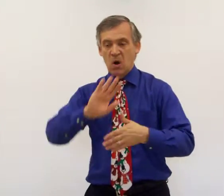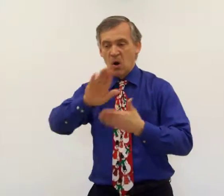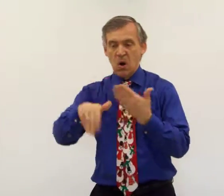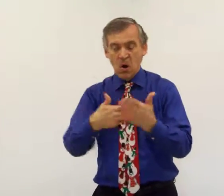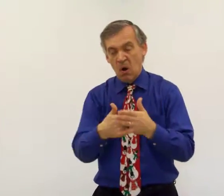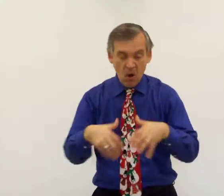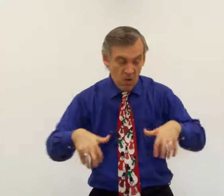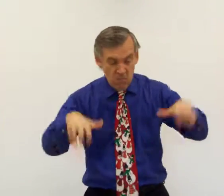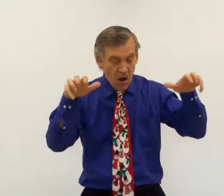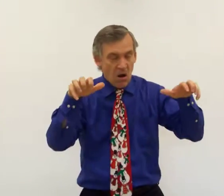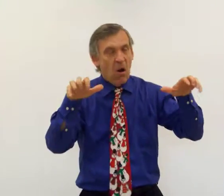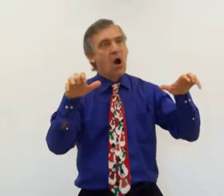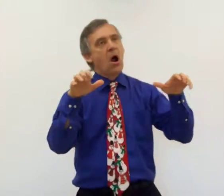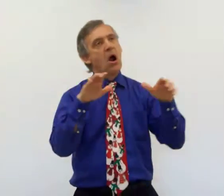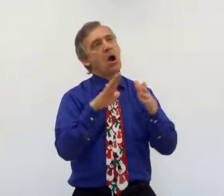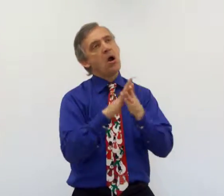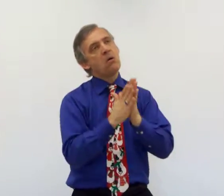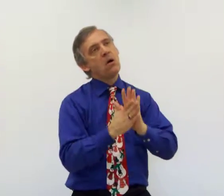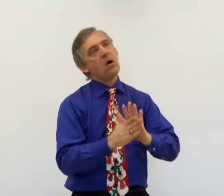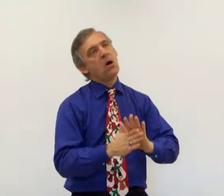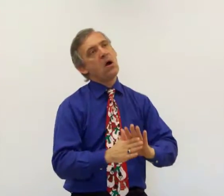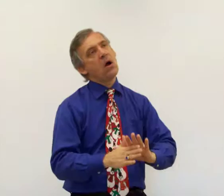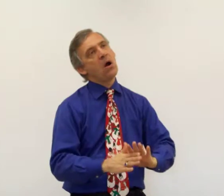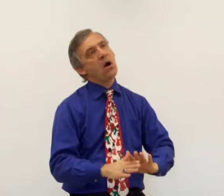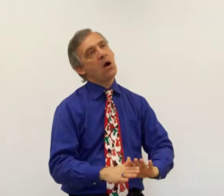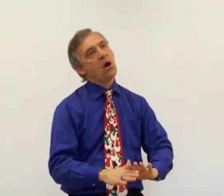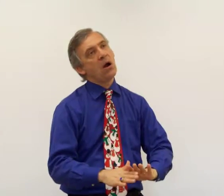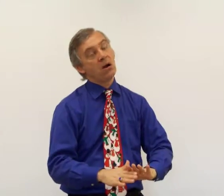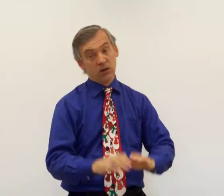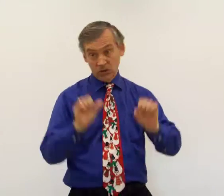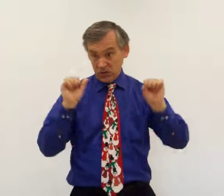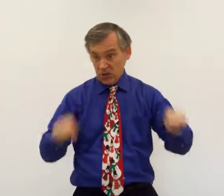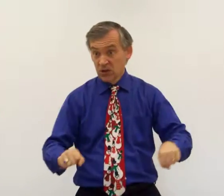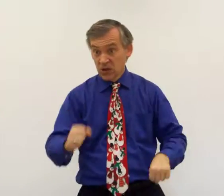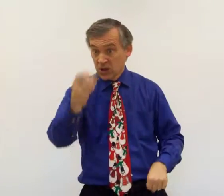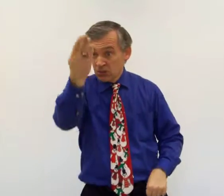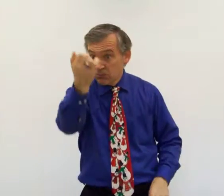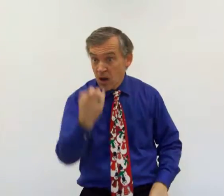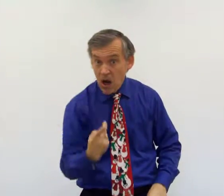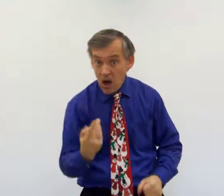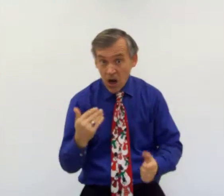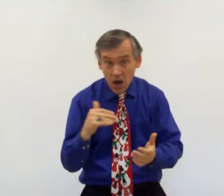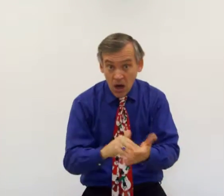song. The second time, his spell would be less powerful.